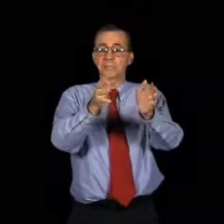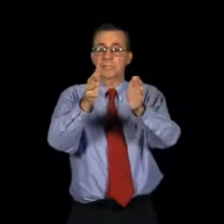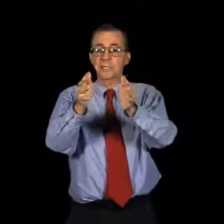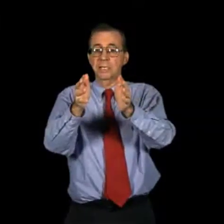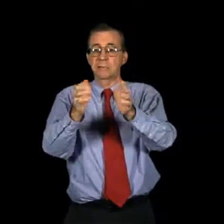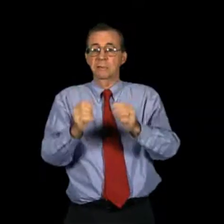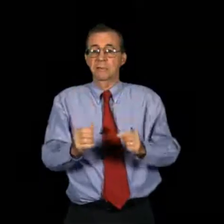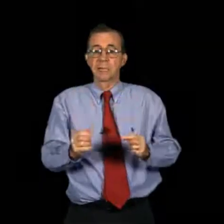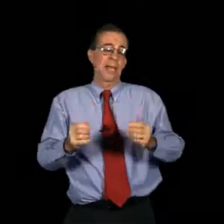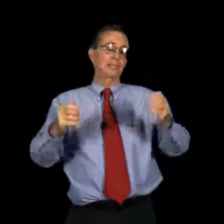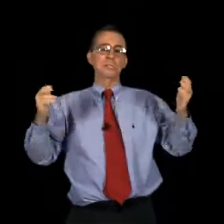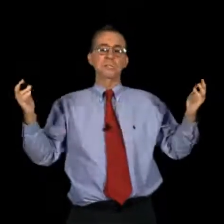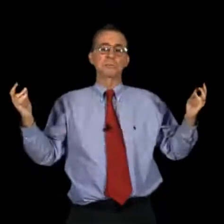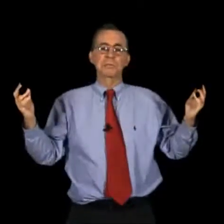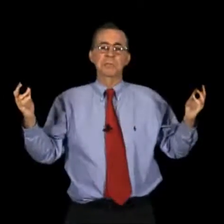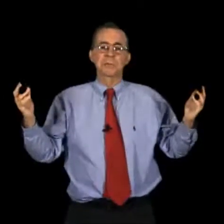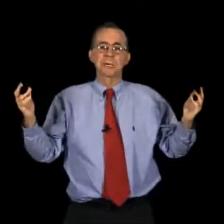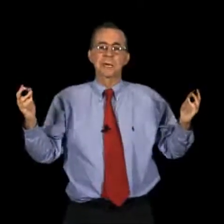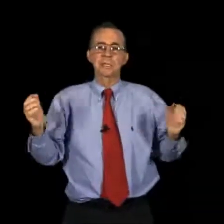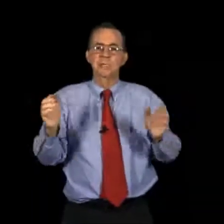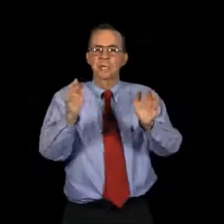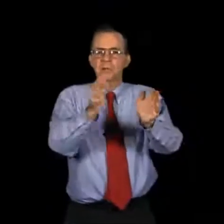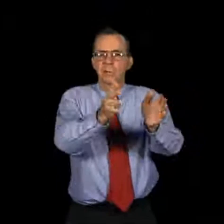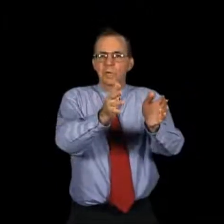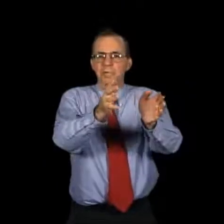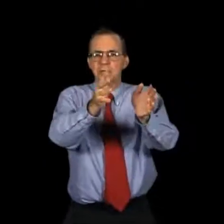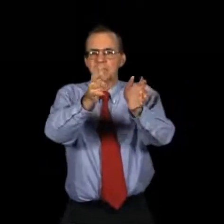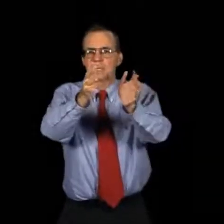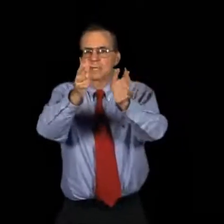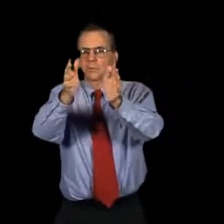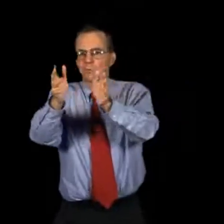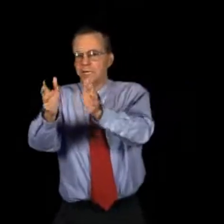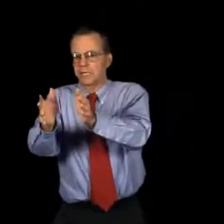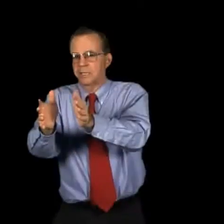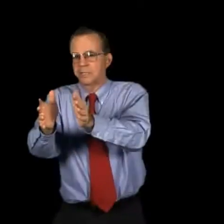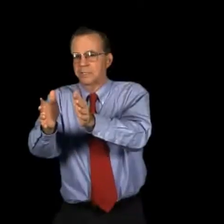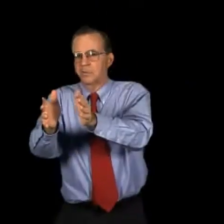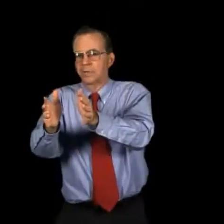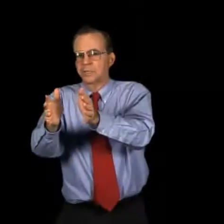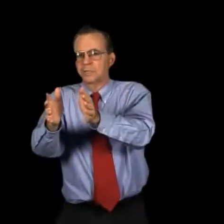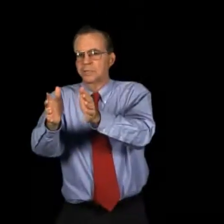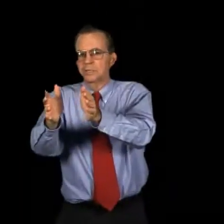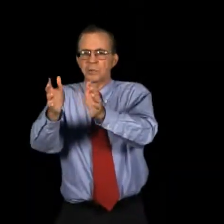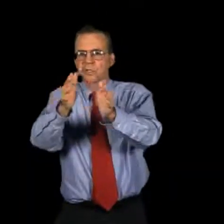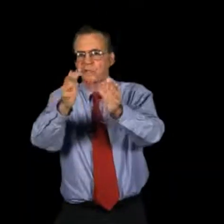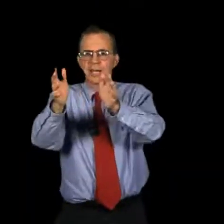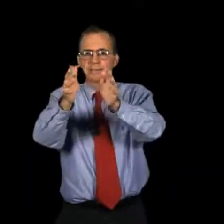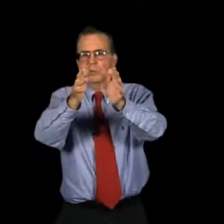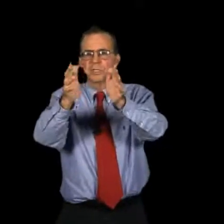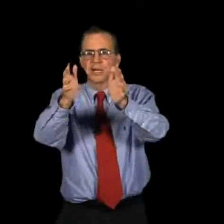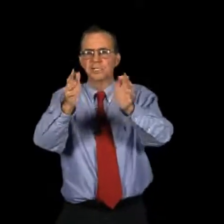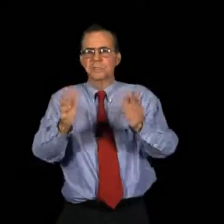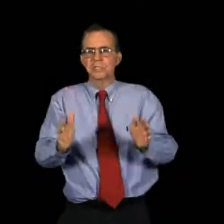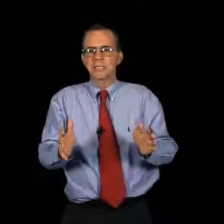to 10. And just as we did with odds, we want to get the right-hand number to 1, so we divide both sides by